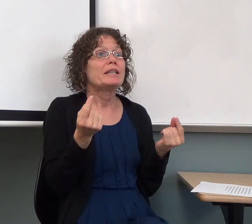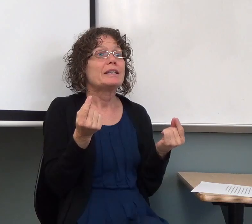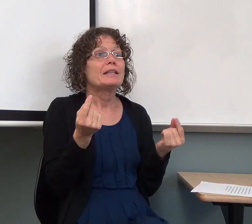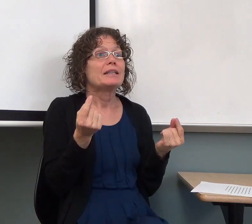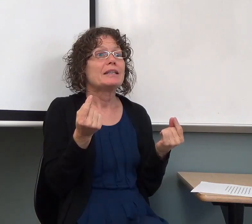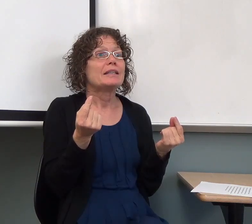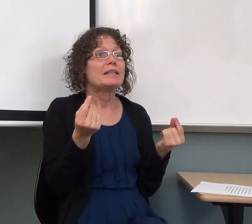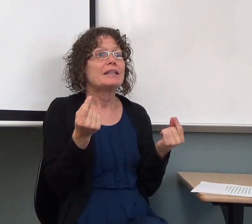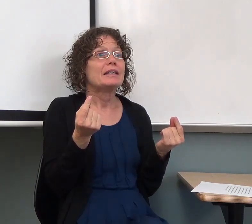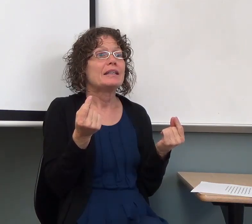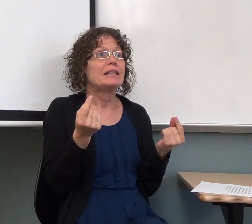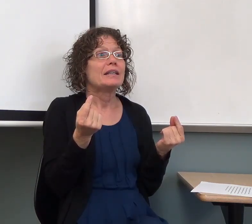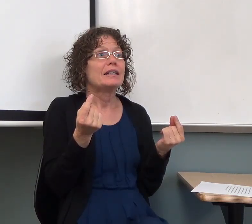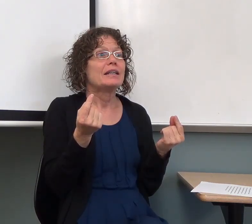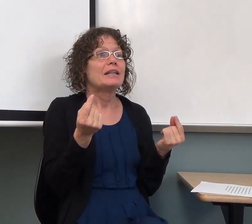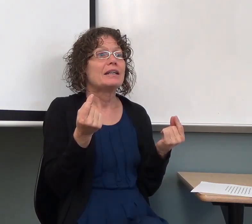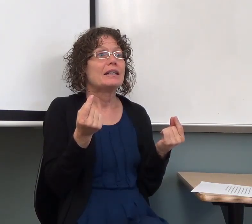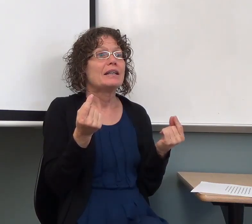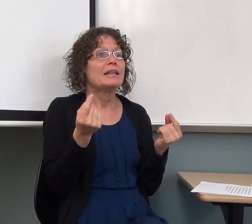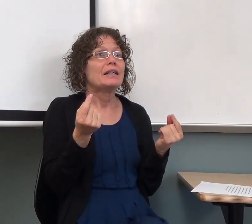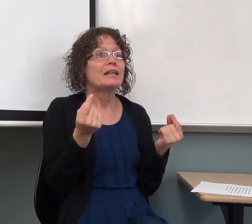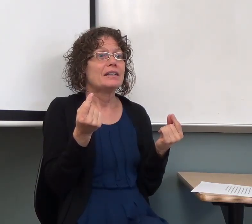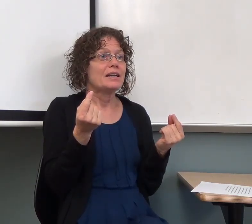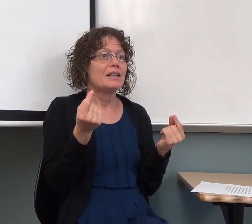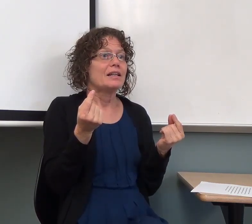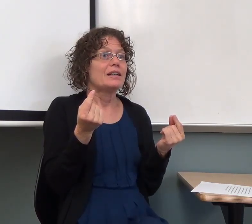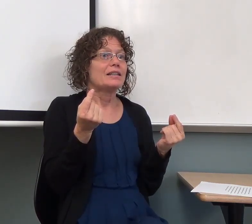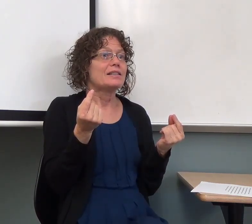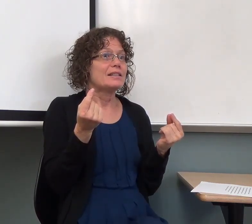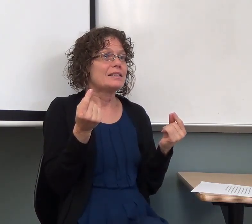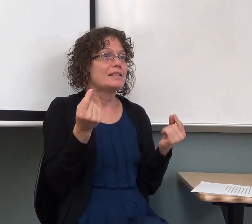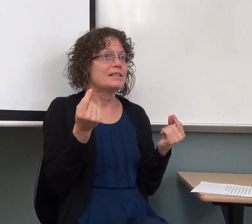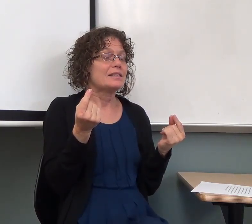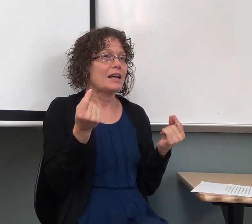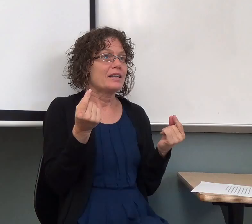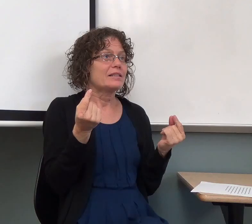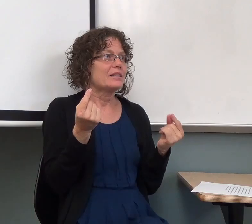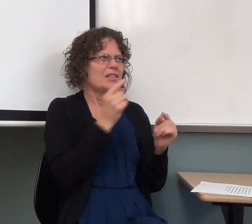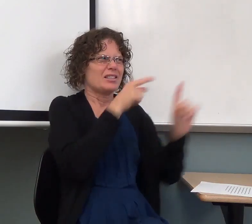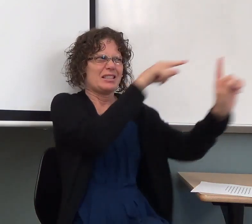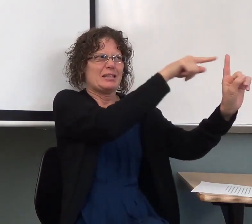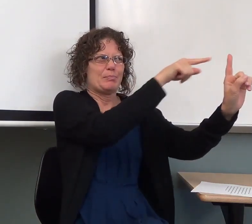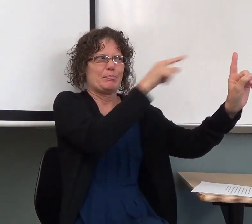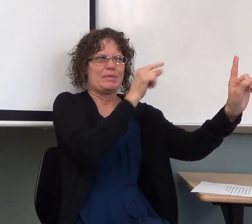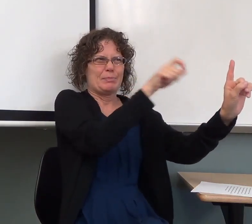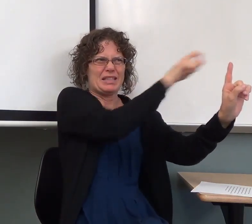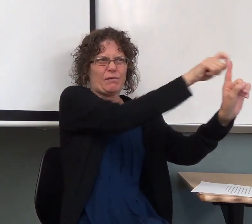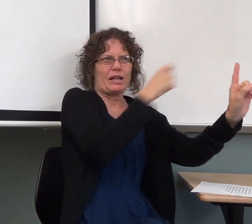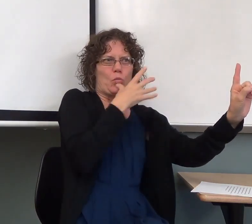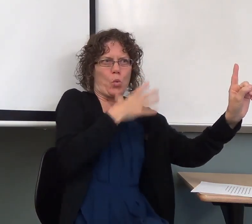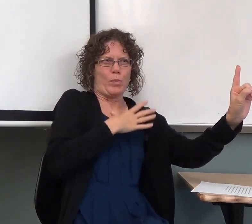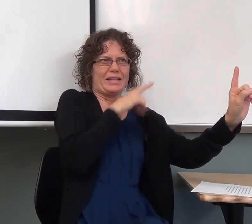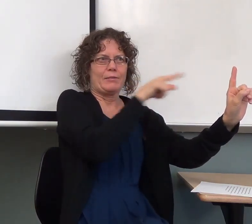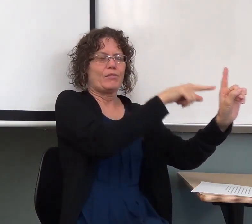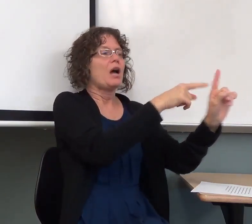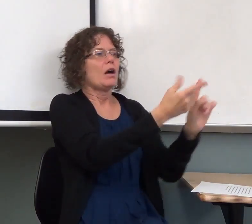He's inventing. No. he's Maria? loving science. He's loving what? He loved The science and